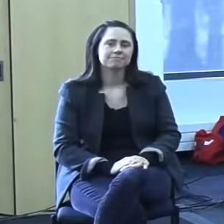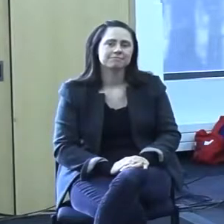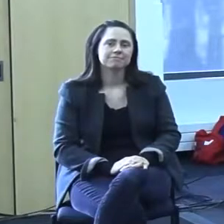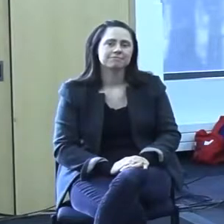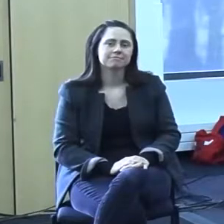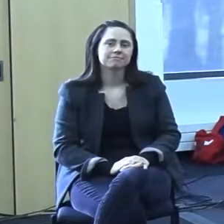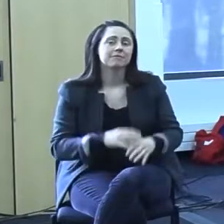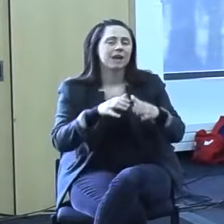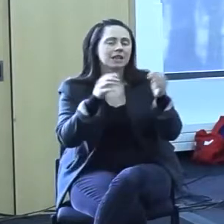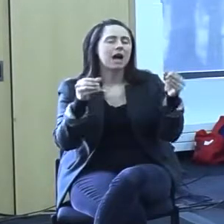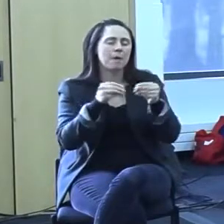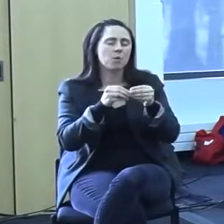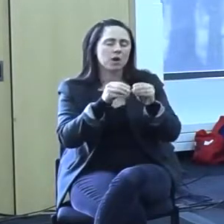a lot more.